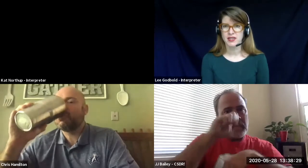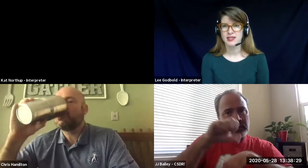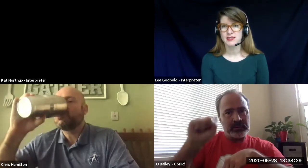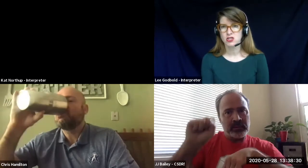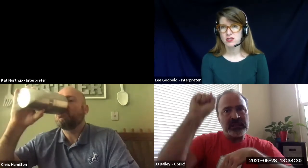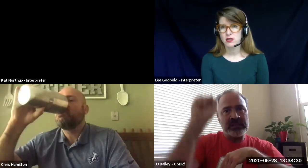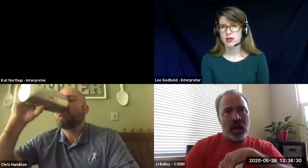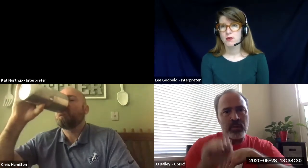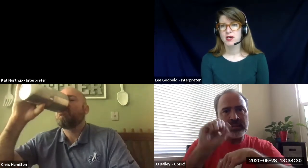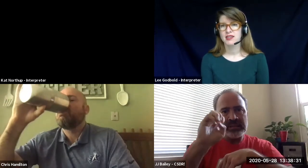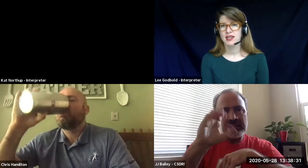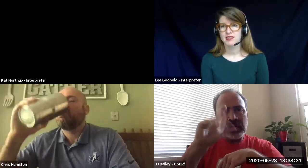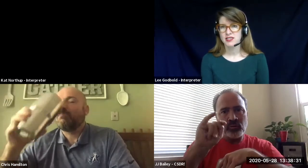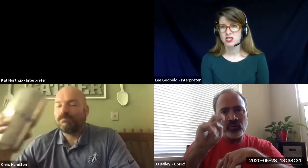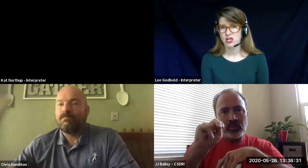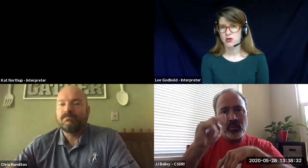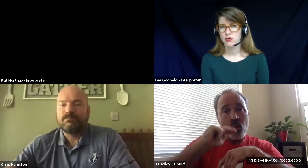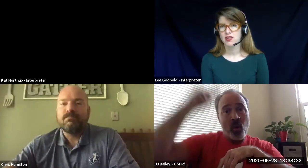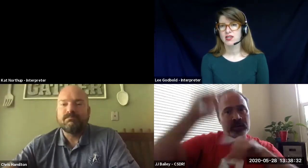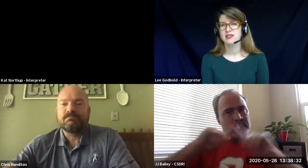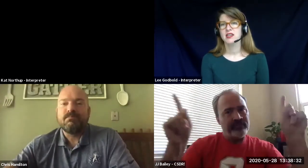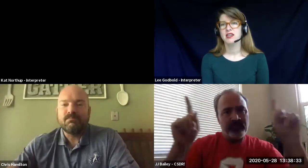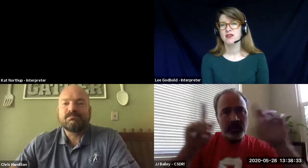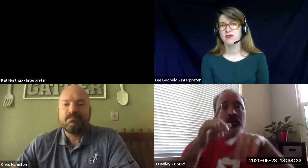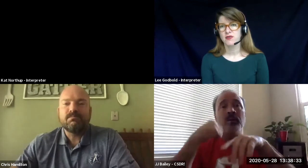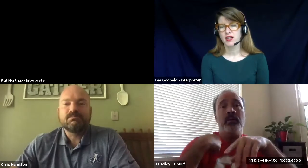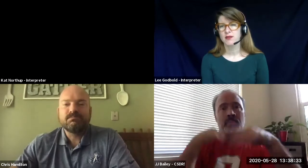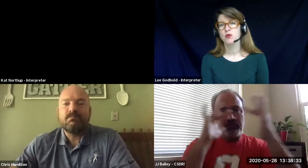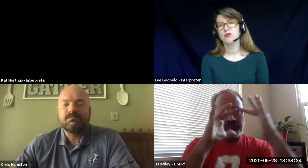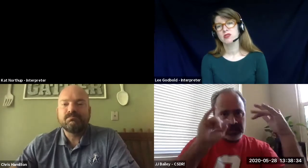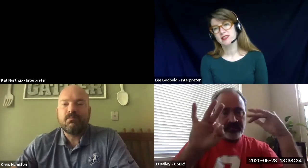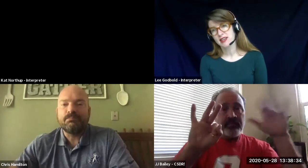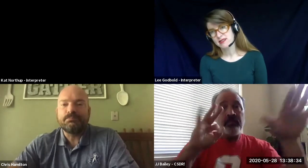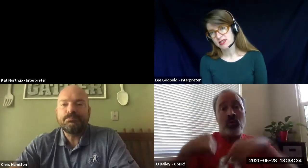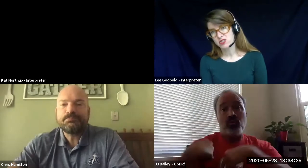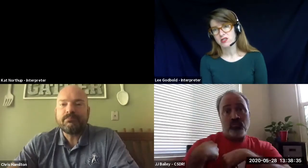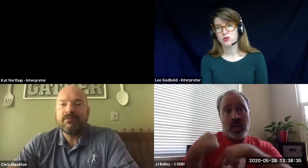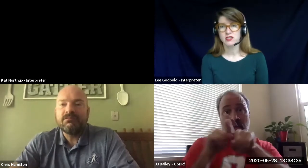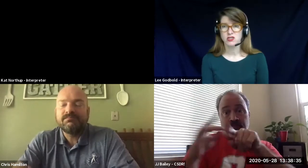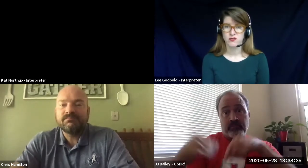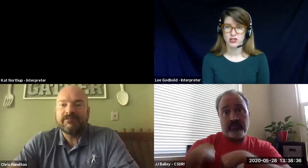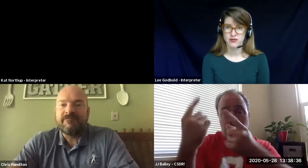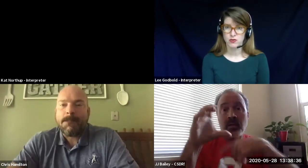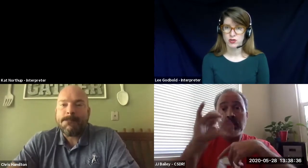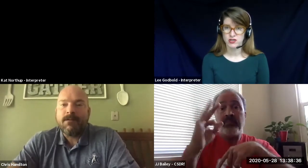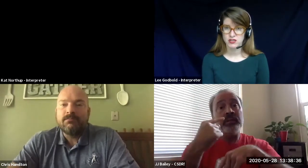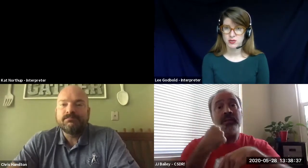that decision. But they let us know that if, well, really the south section and north section are very different in what they're